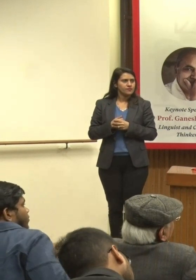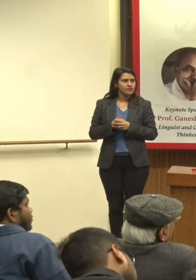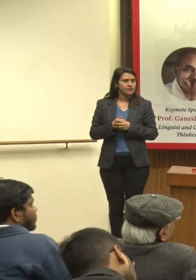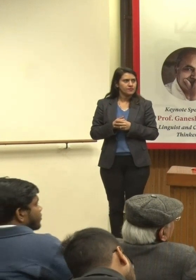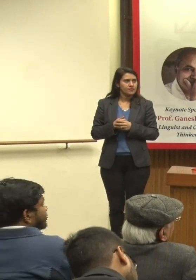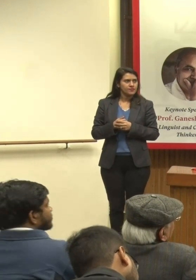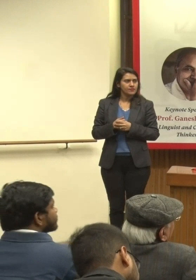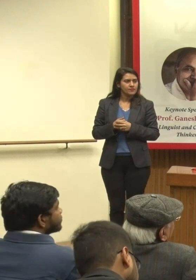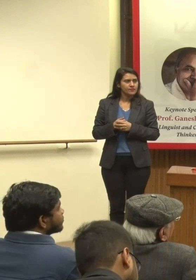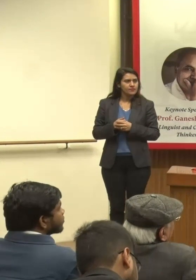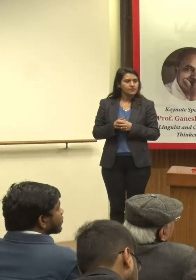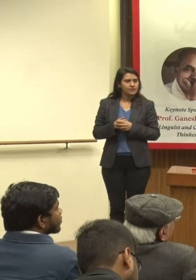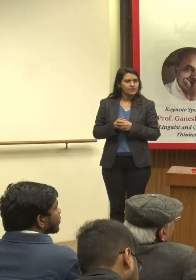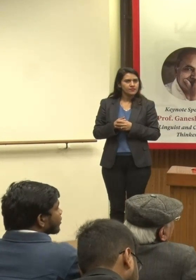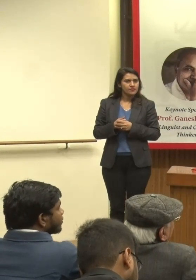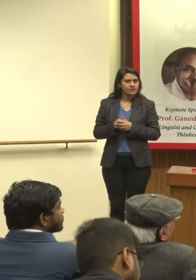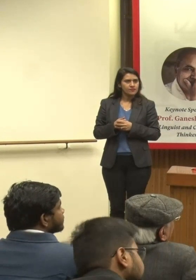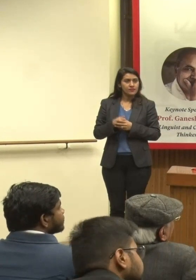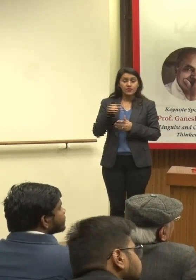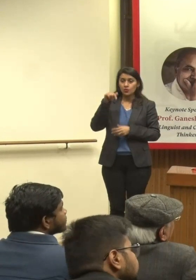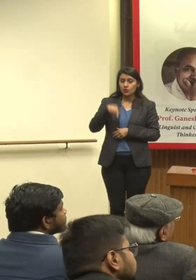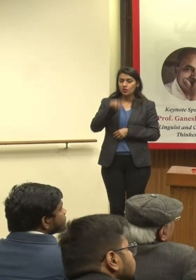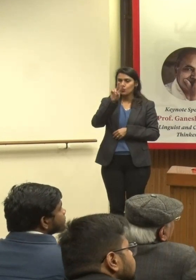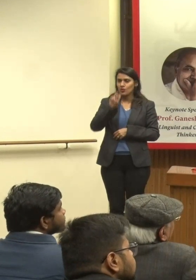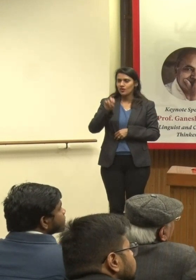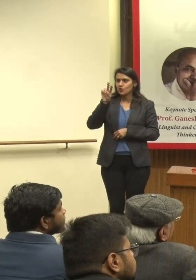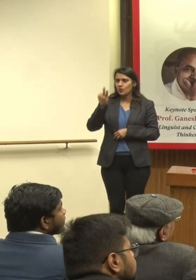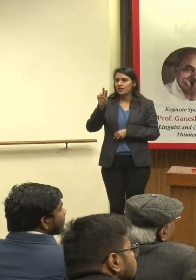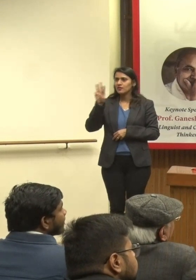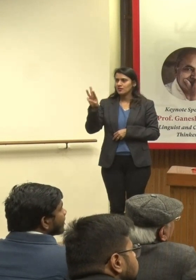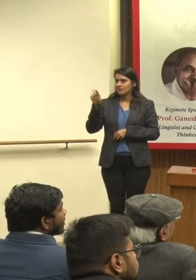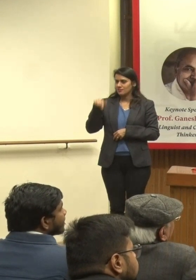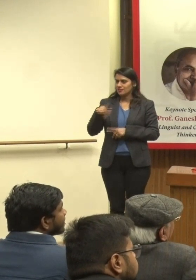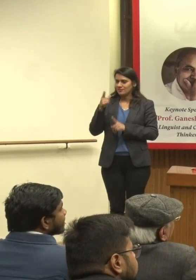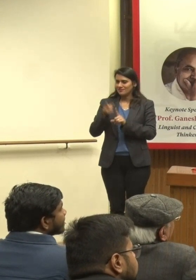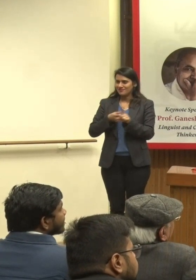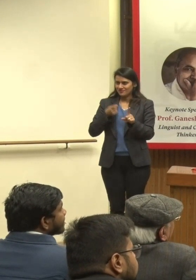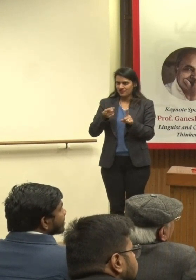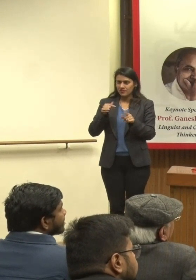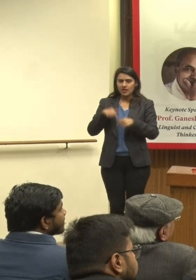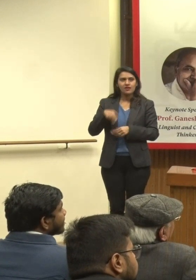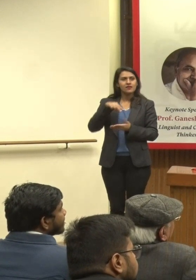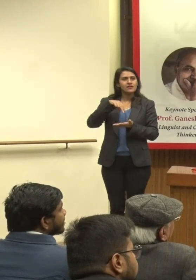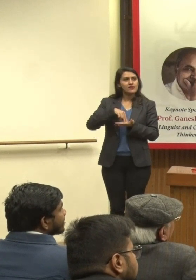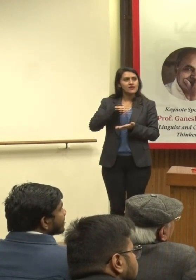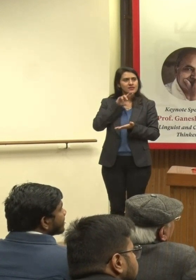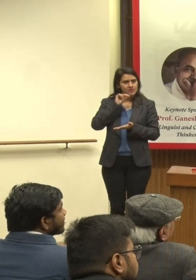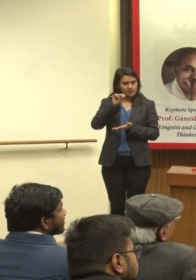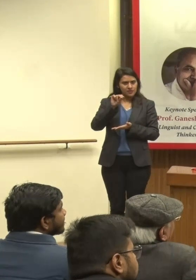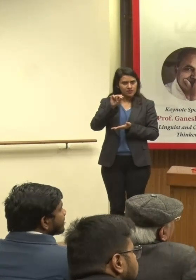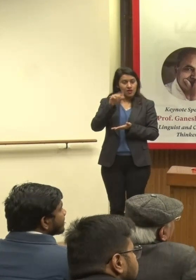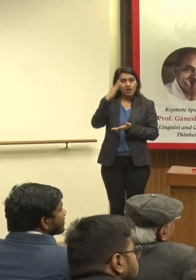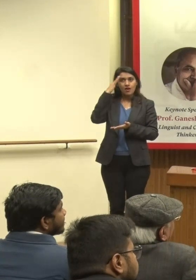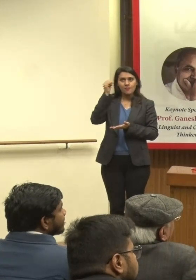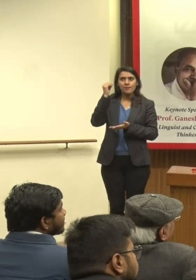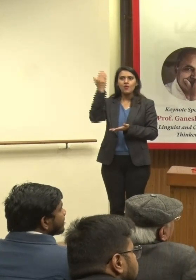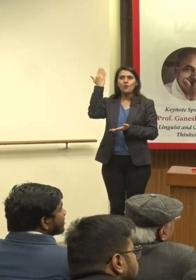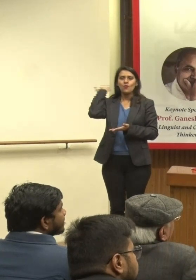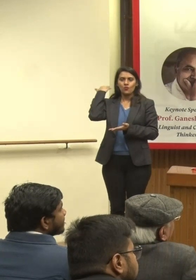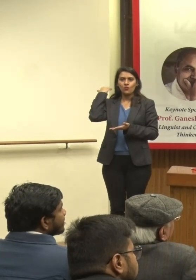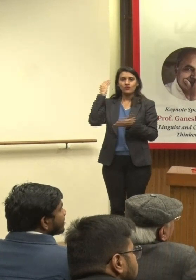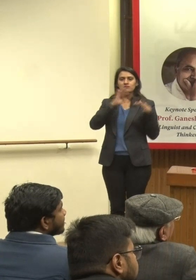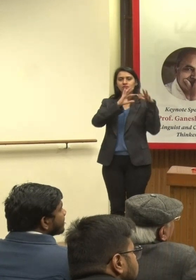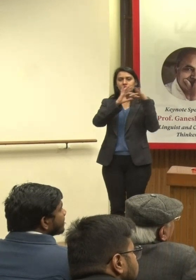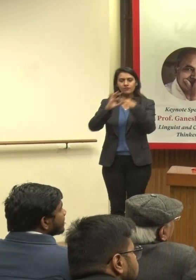Today, in 2023, as I speak to you, I recall that it is